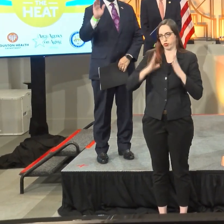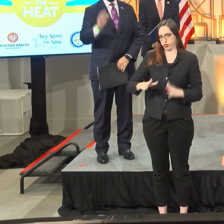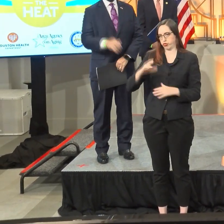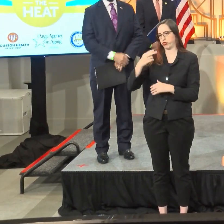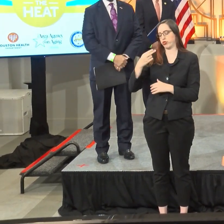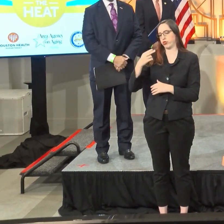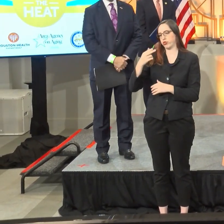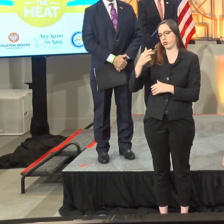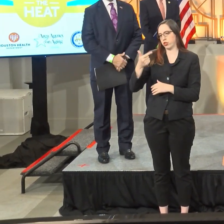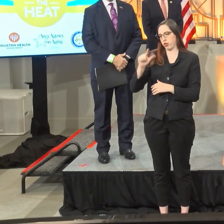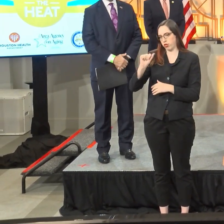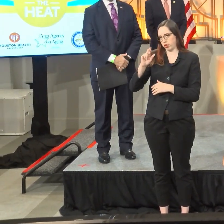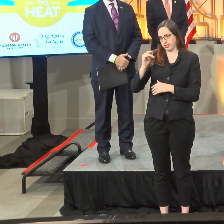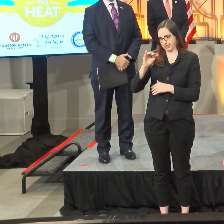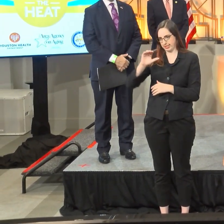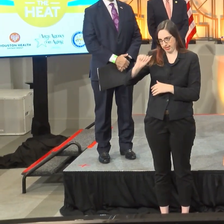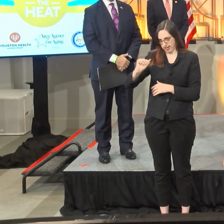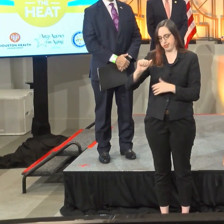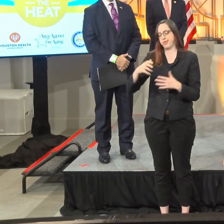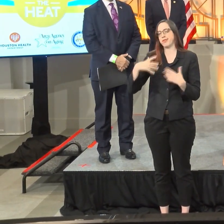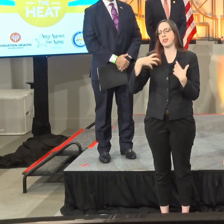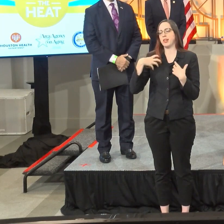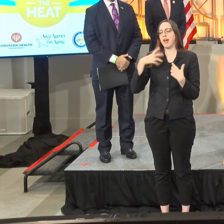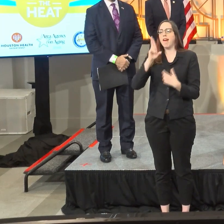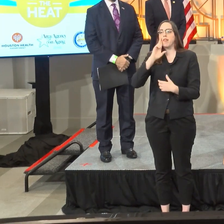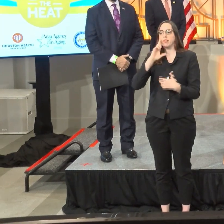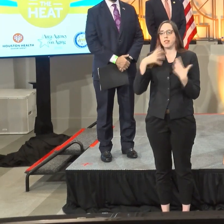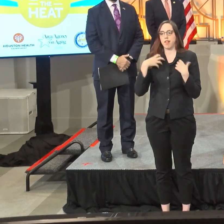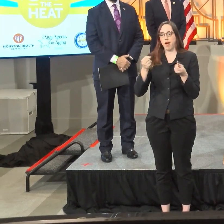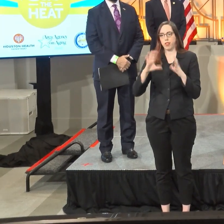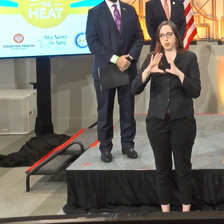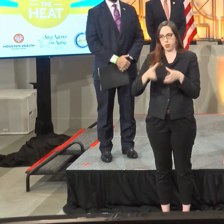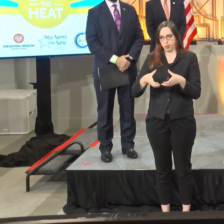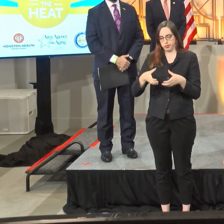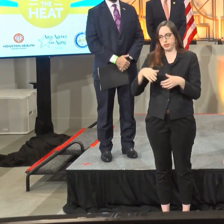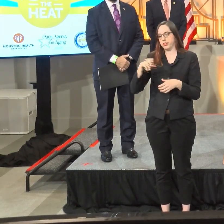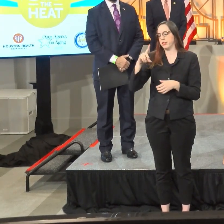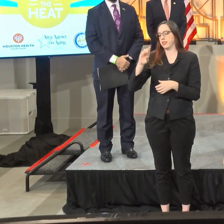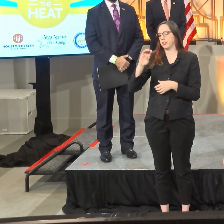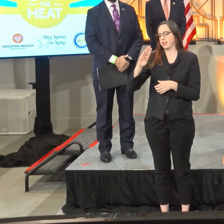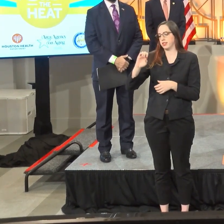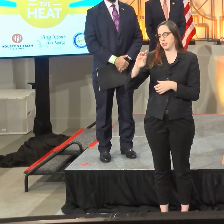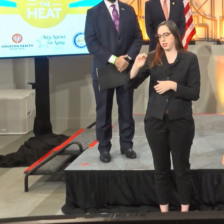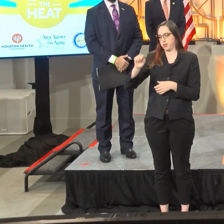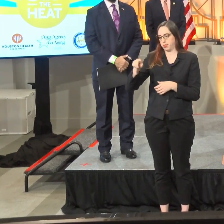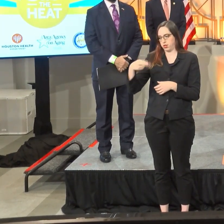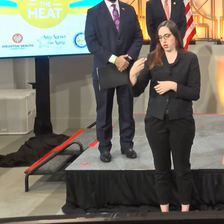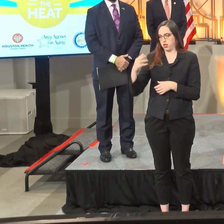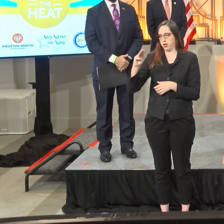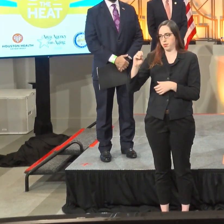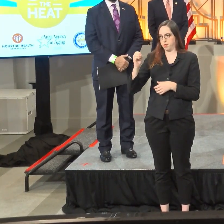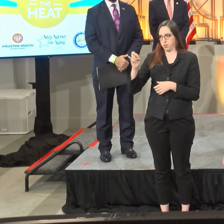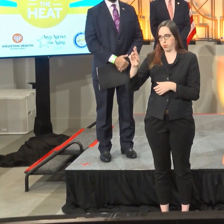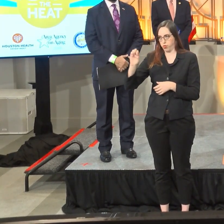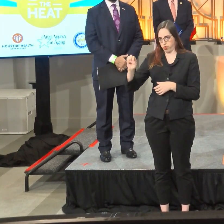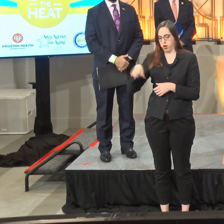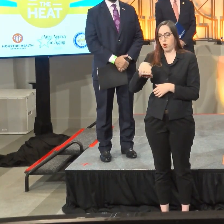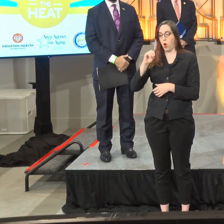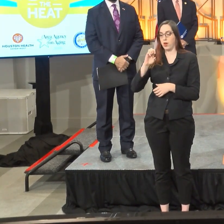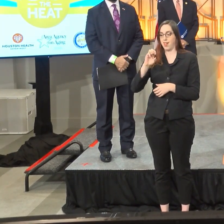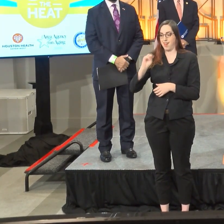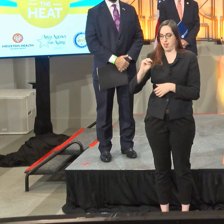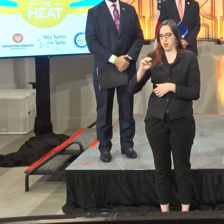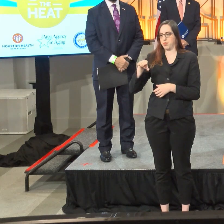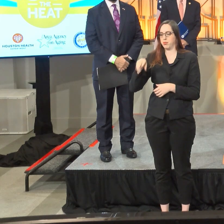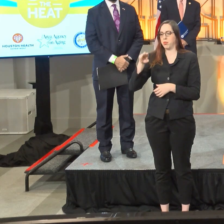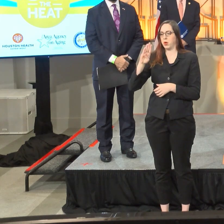the Houston Health Department, Deborah Moore is present, and then OEM Nakia Bradley